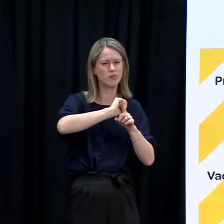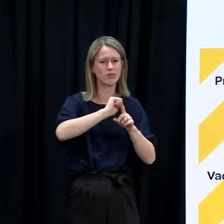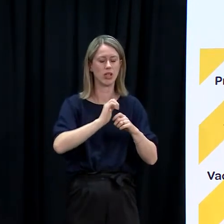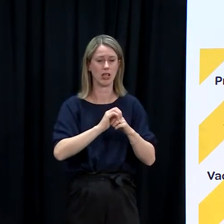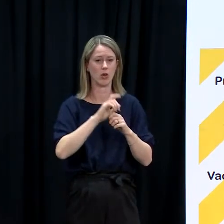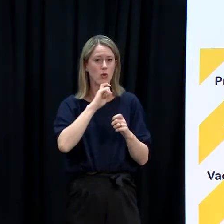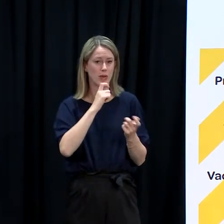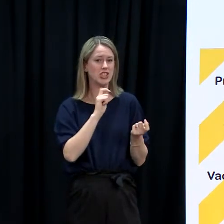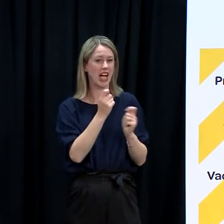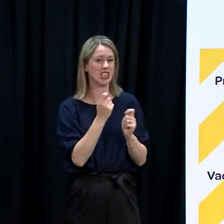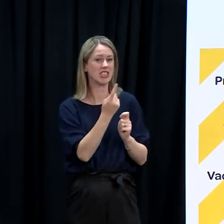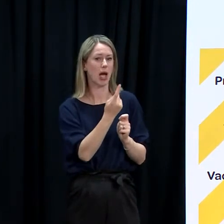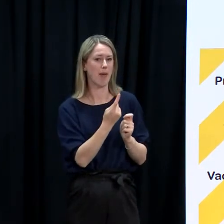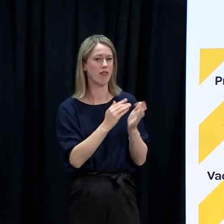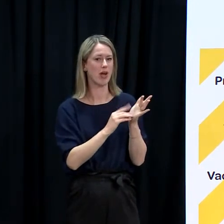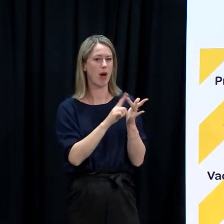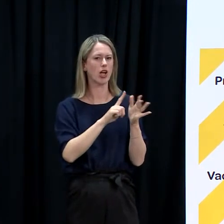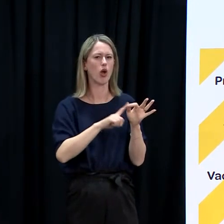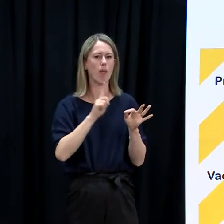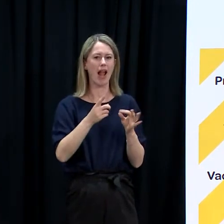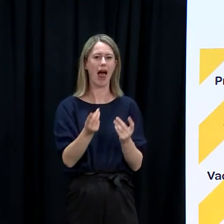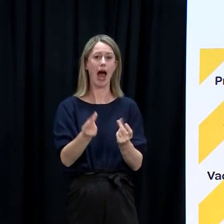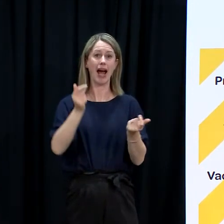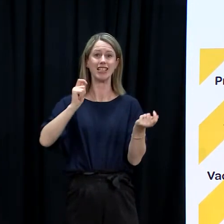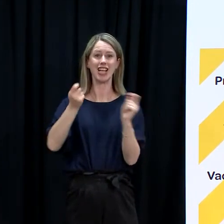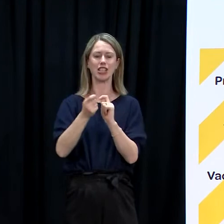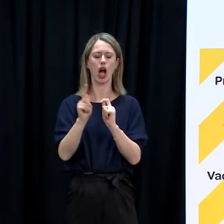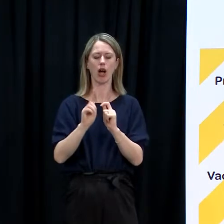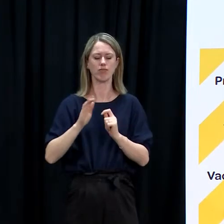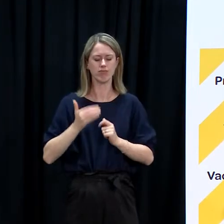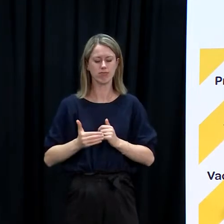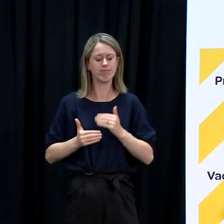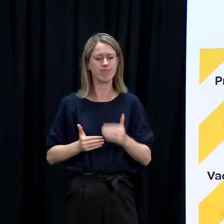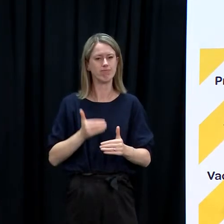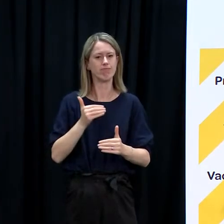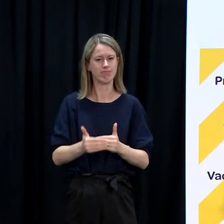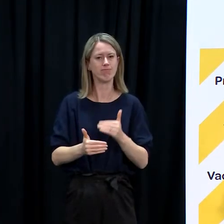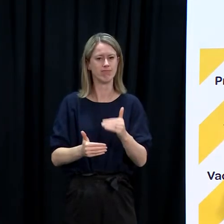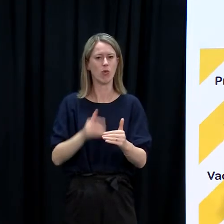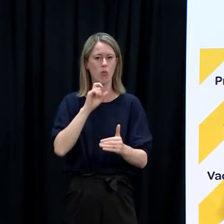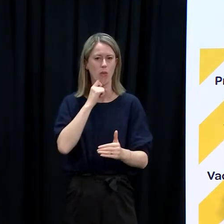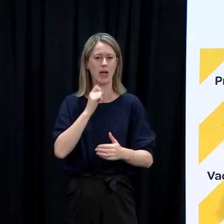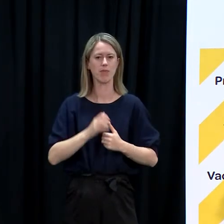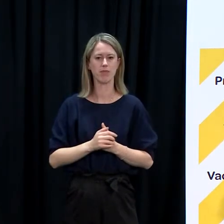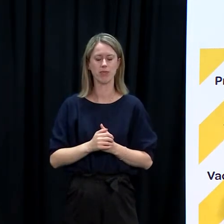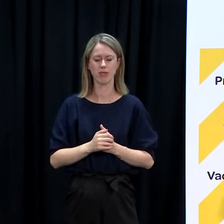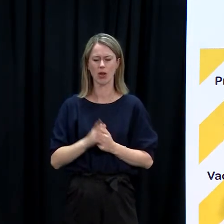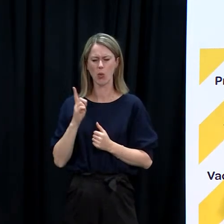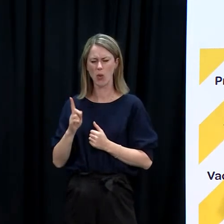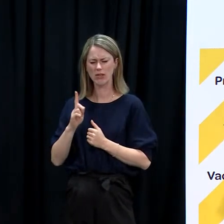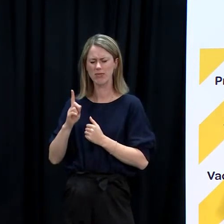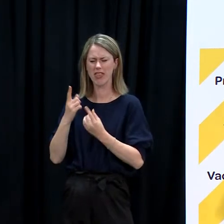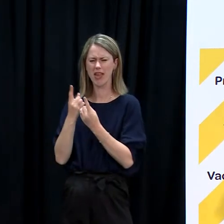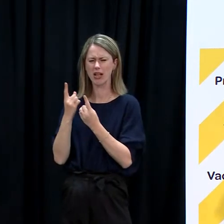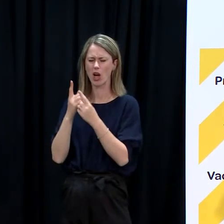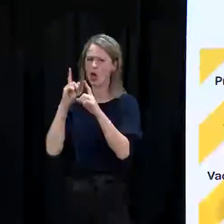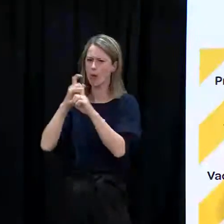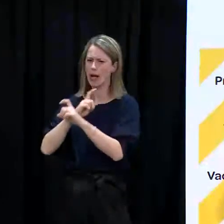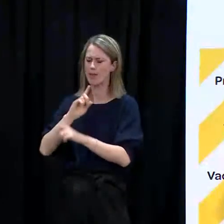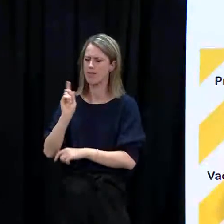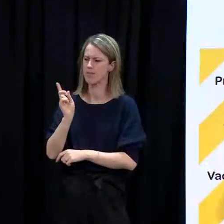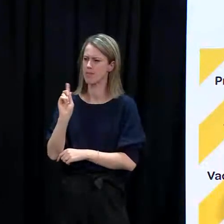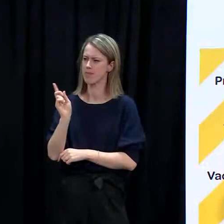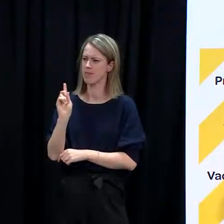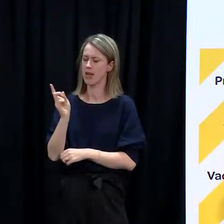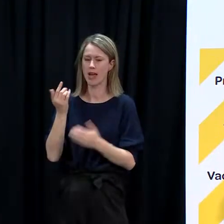some changes, but it'll be a progressive series of changes. One of the complicating factors that we have to work through is that